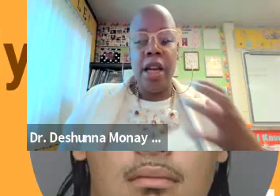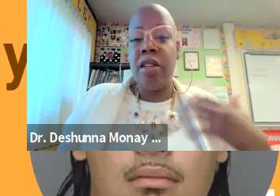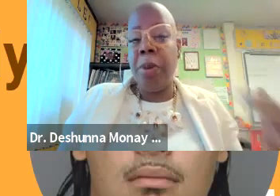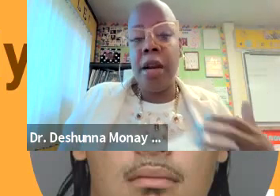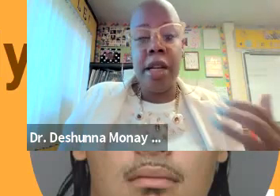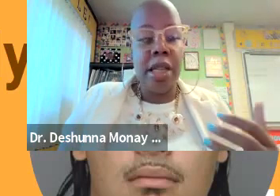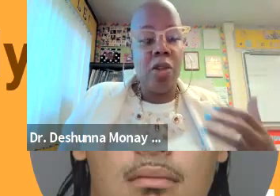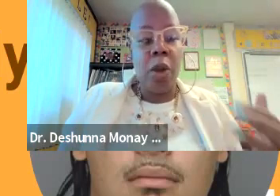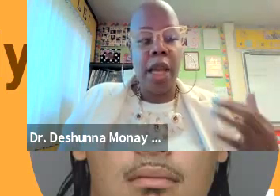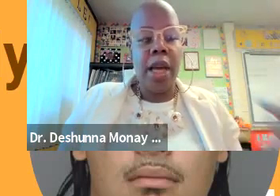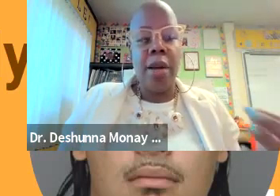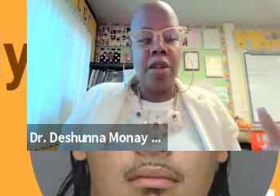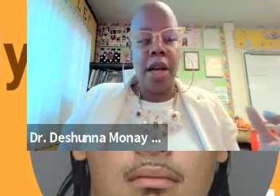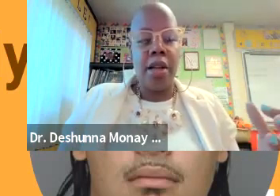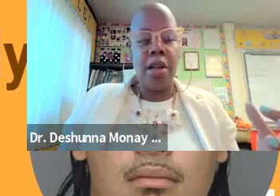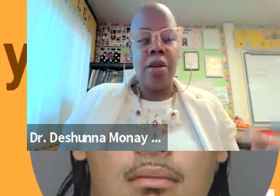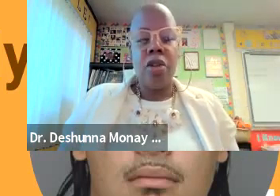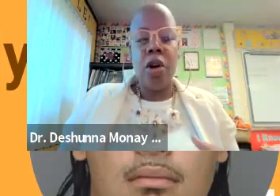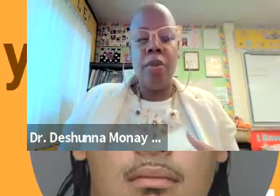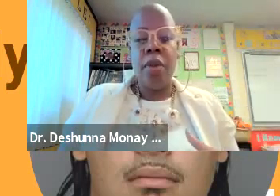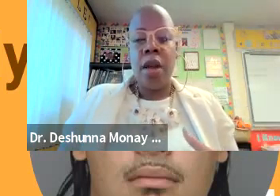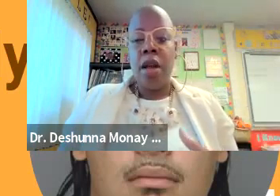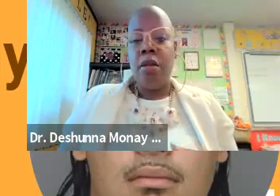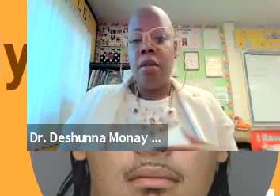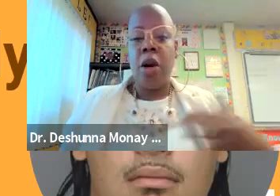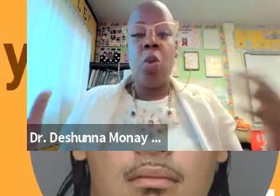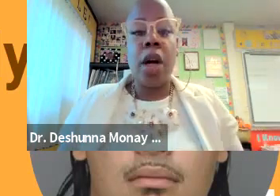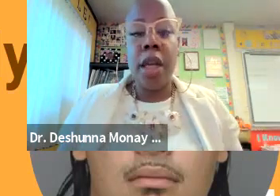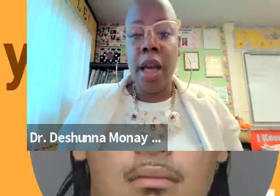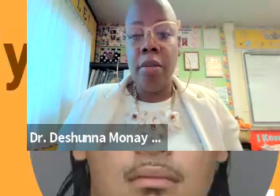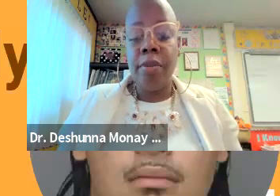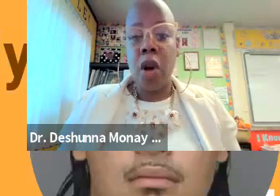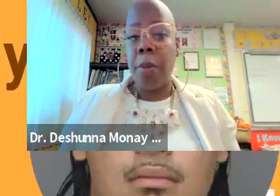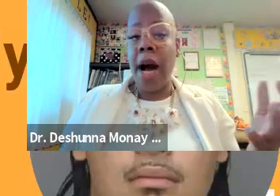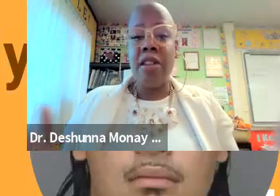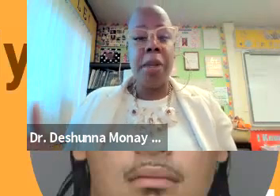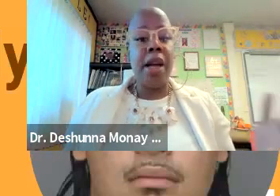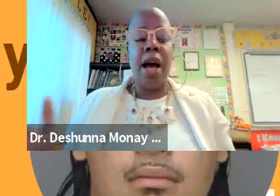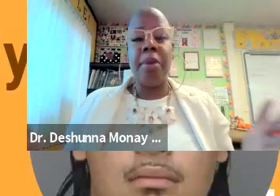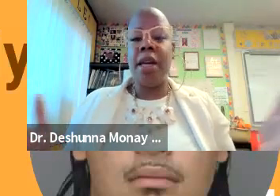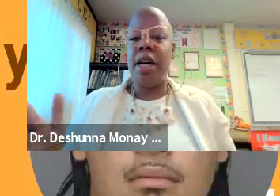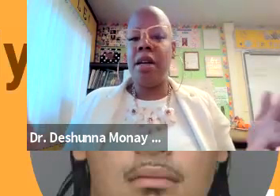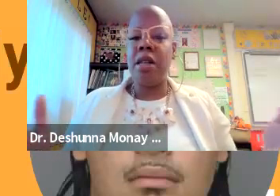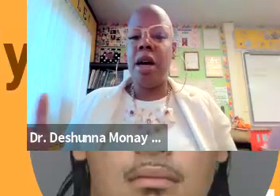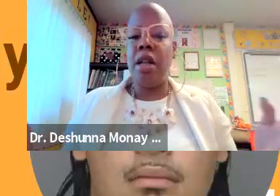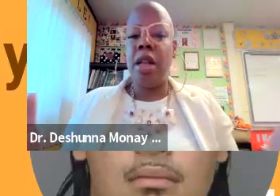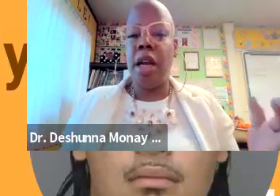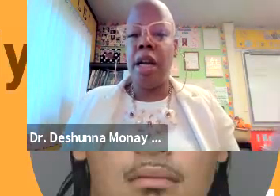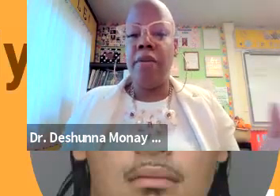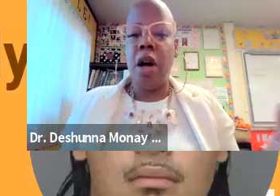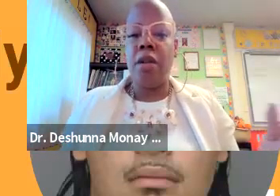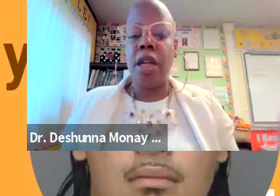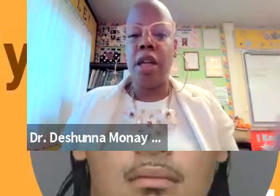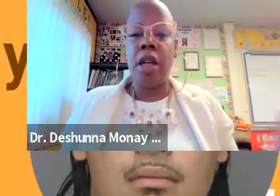in experiences when they come to us. So they're working or possibly not because